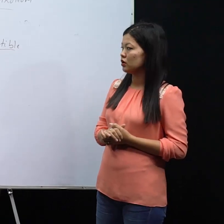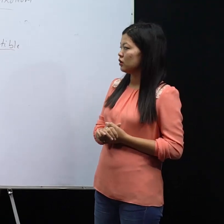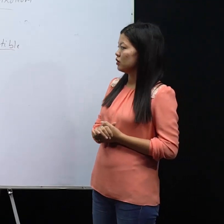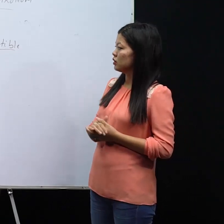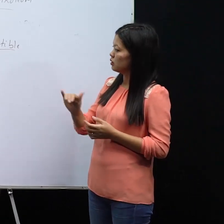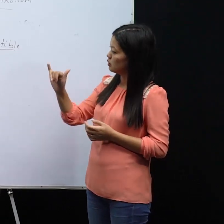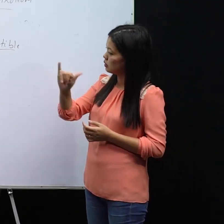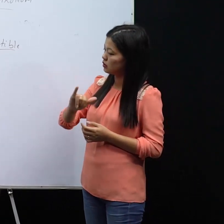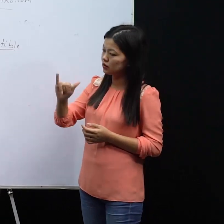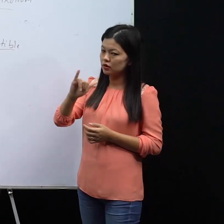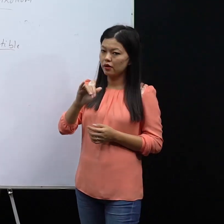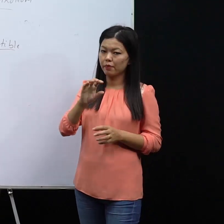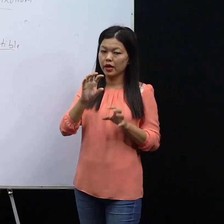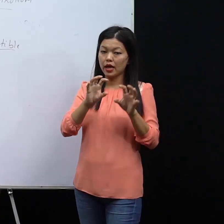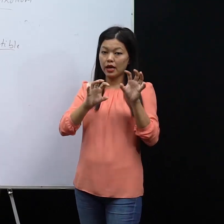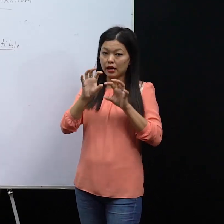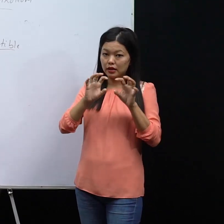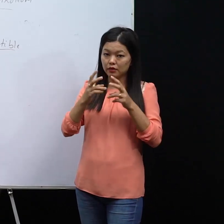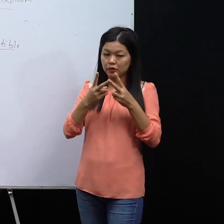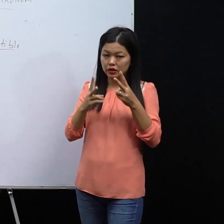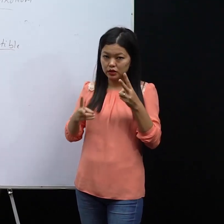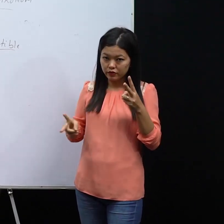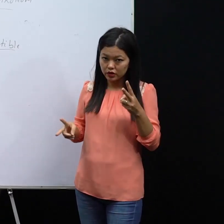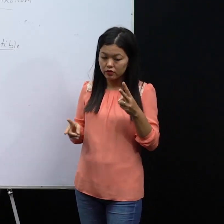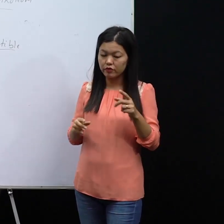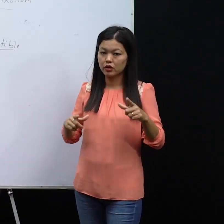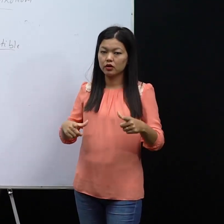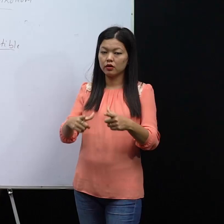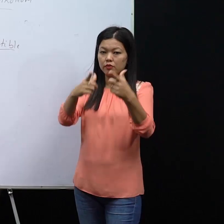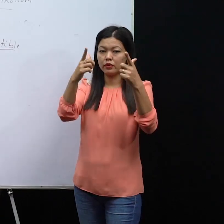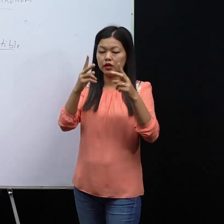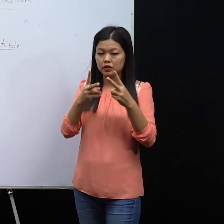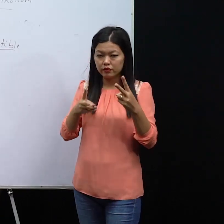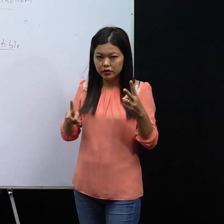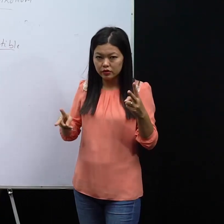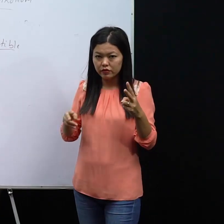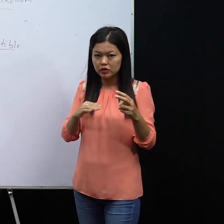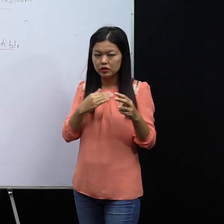buried under the earth crust. And you know, under the earth crust, it is